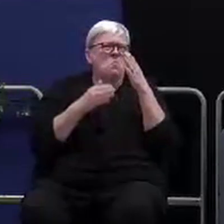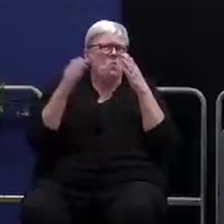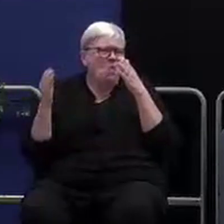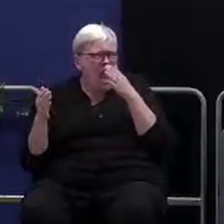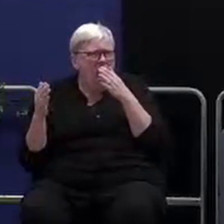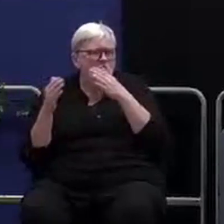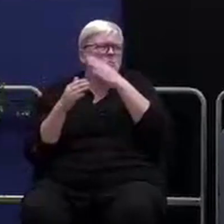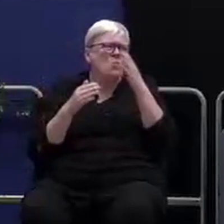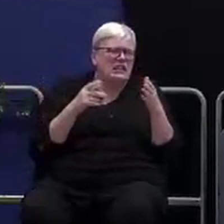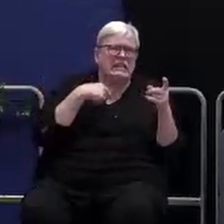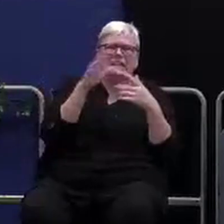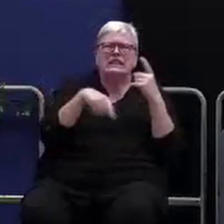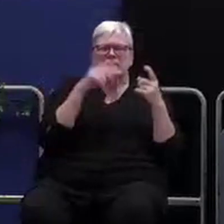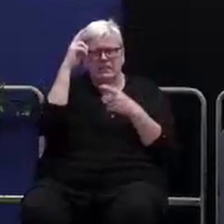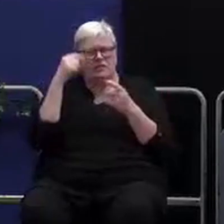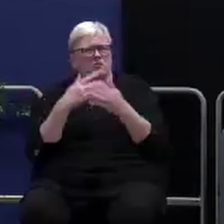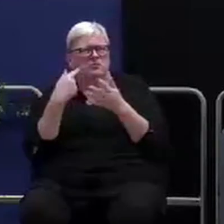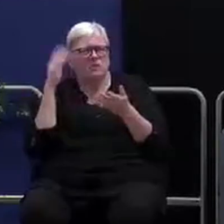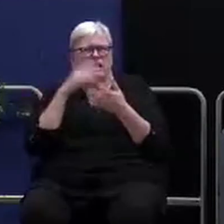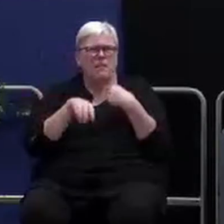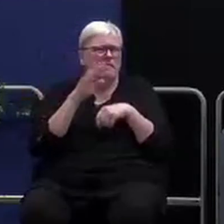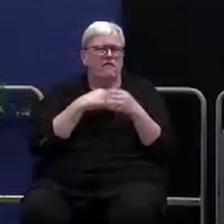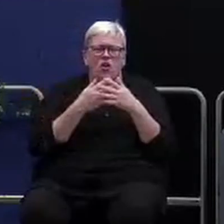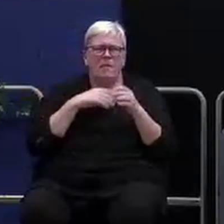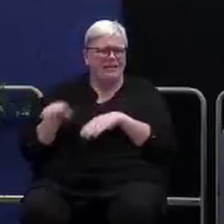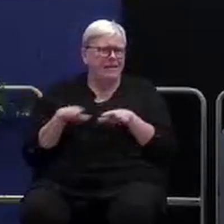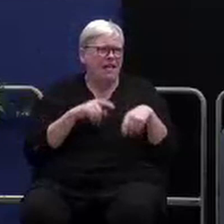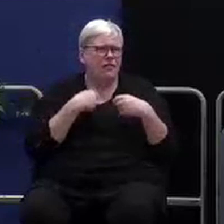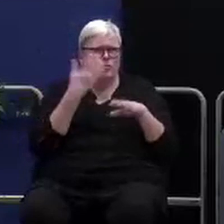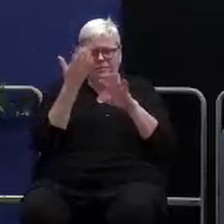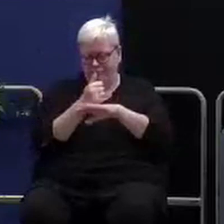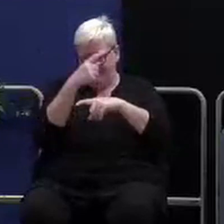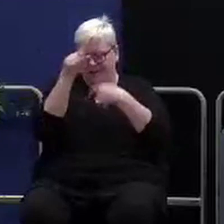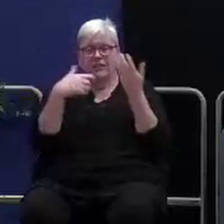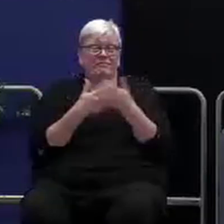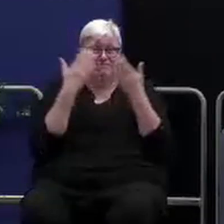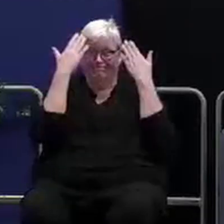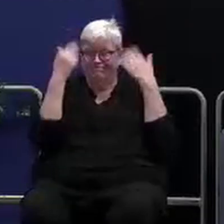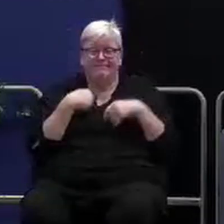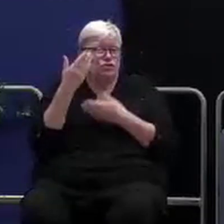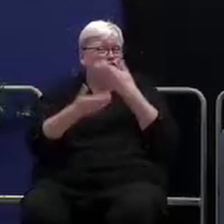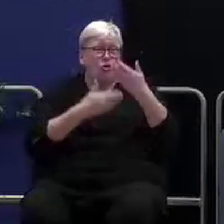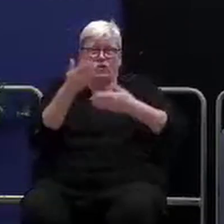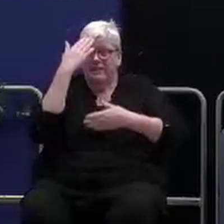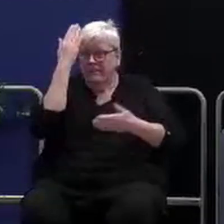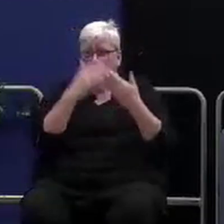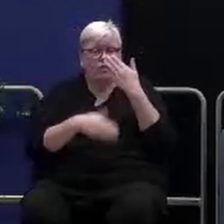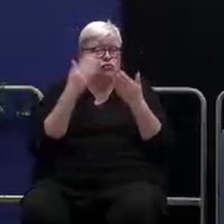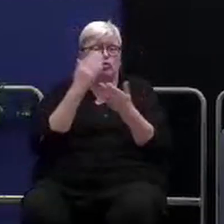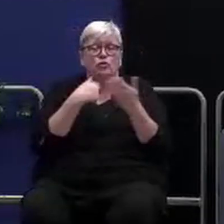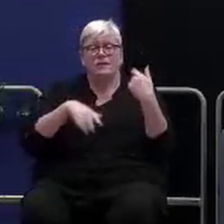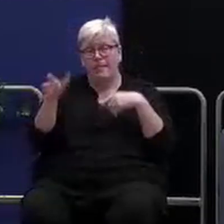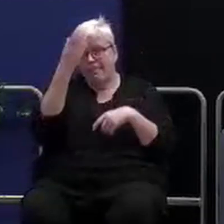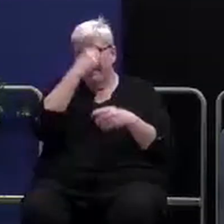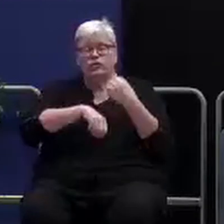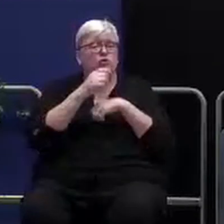a Welsh sailor who was stationed there. Both stories existed, neither is necessarily true. She learned to cook in Louisiana. She